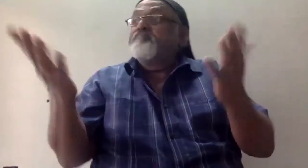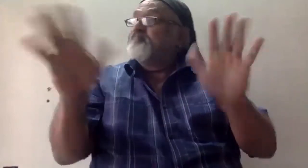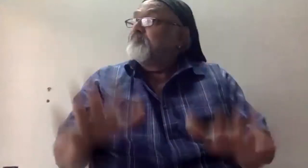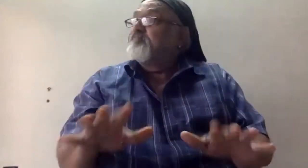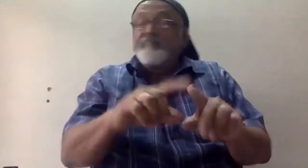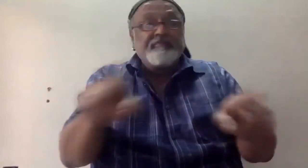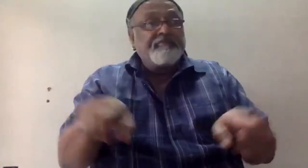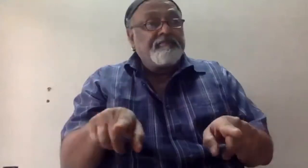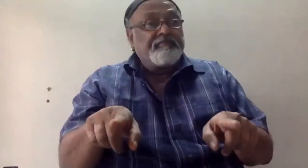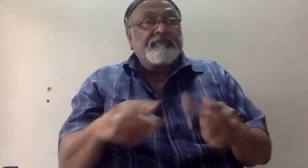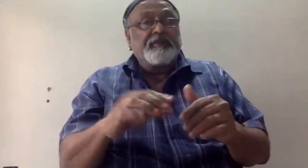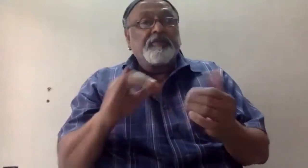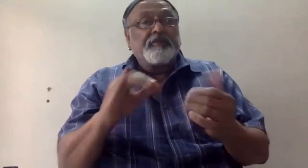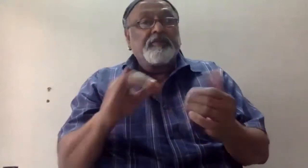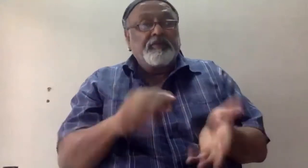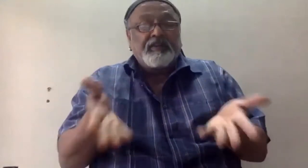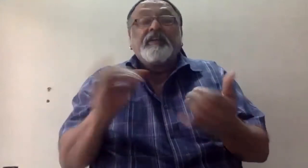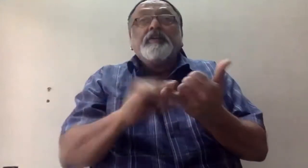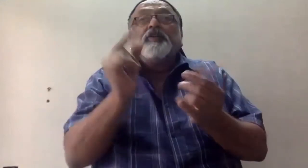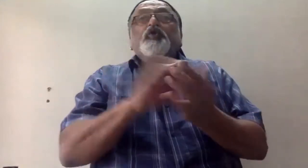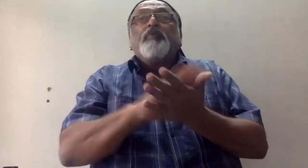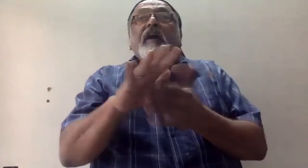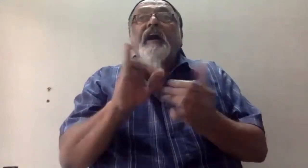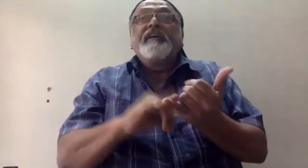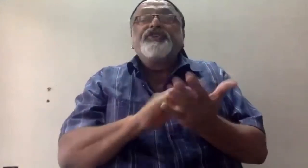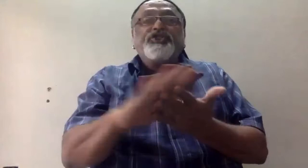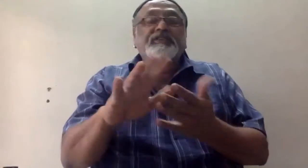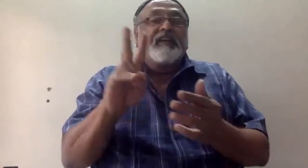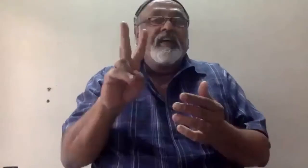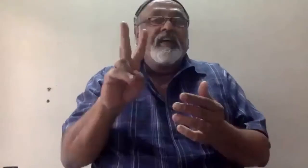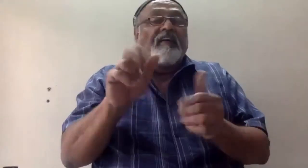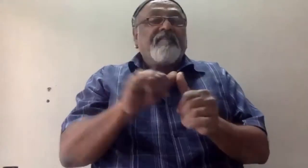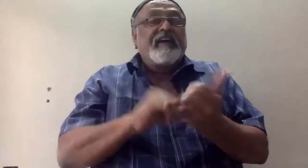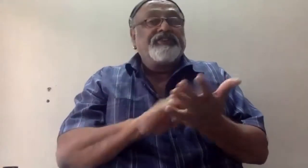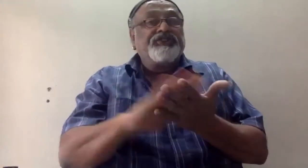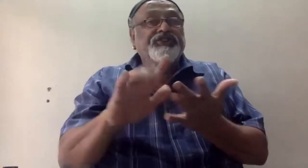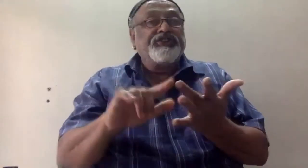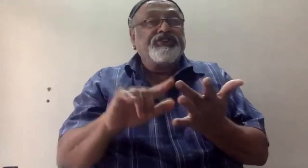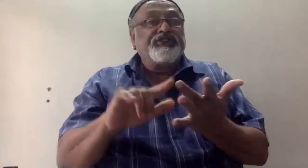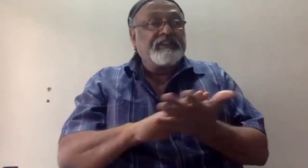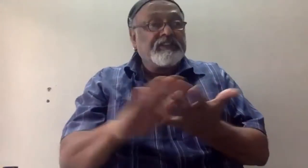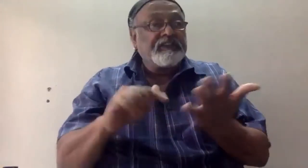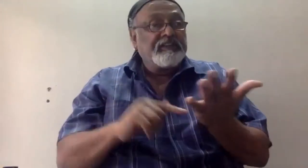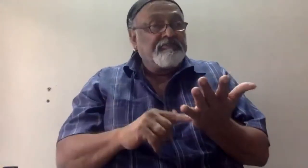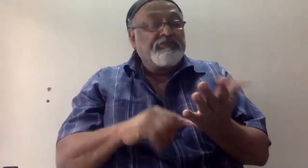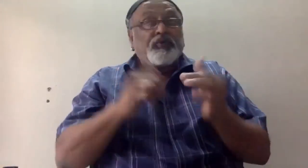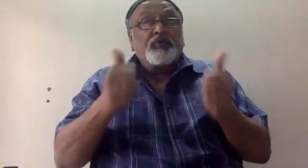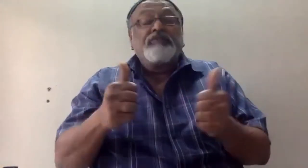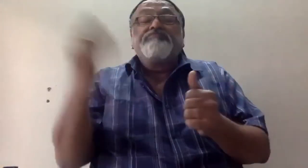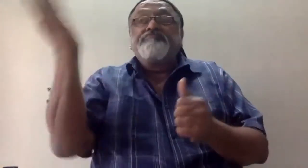Subhash Vashishtha with us today. We have had a wonderful and highly informative bunch of lectures with Sir over the last few weeks